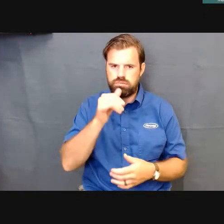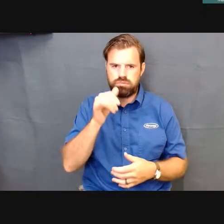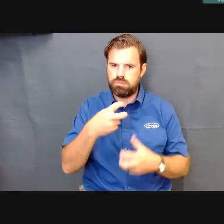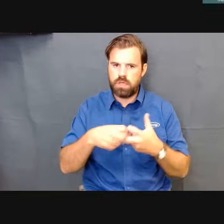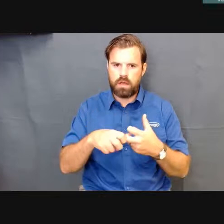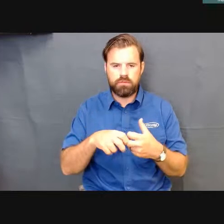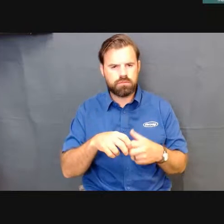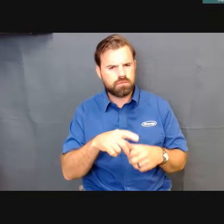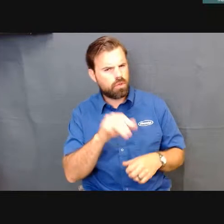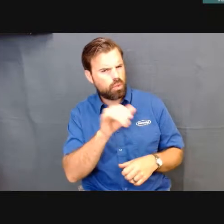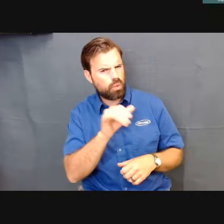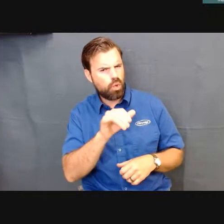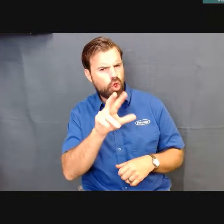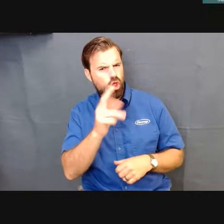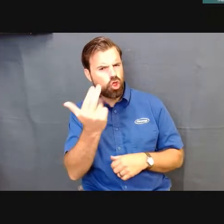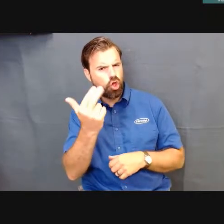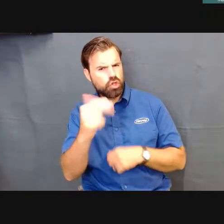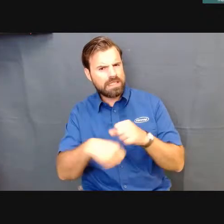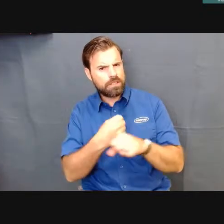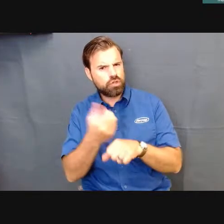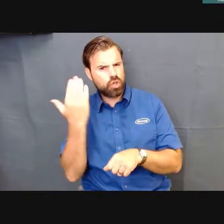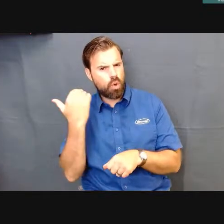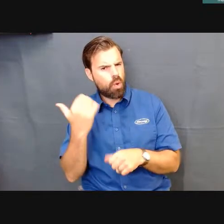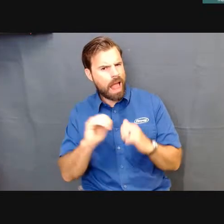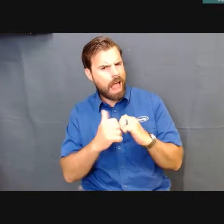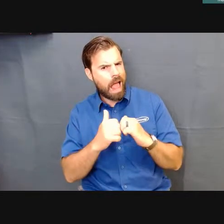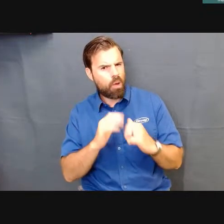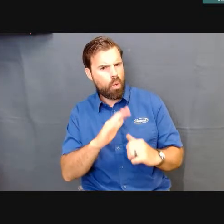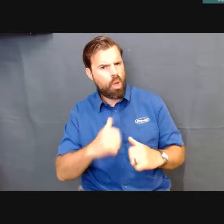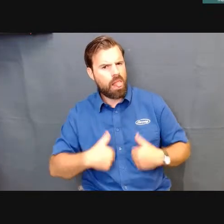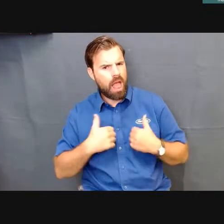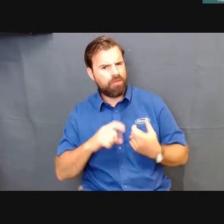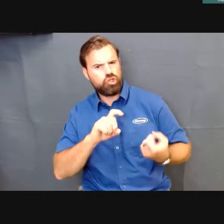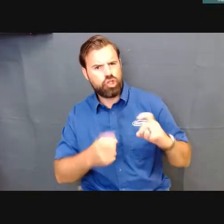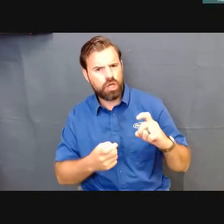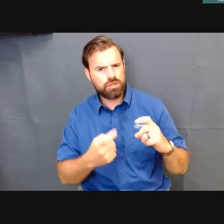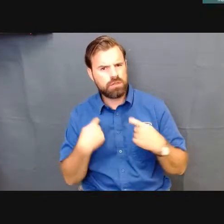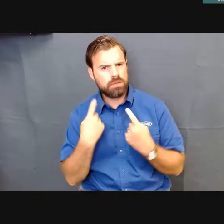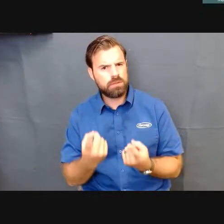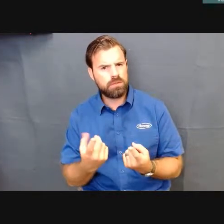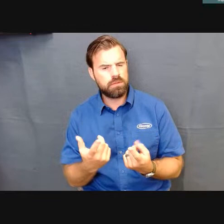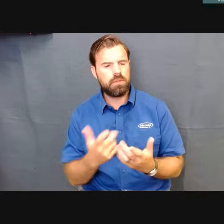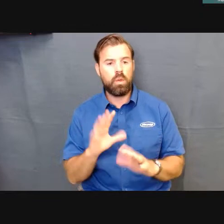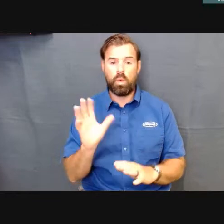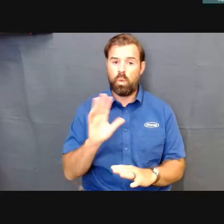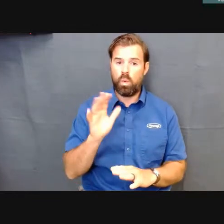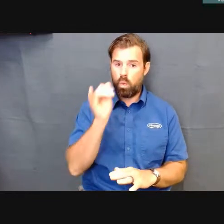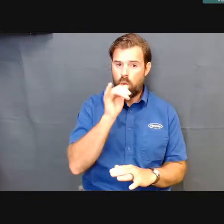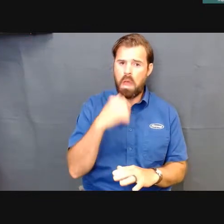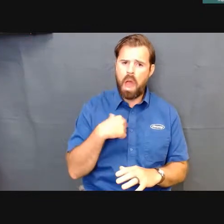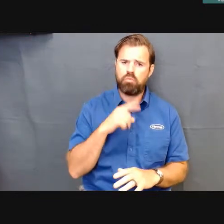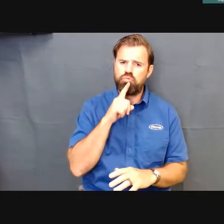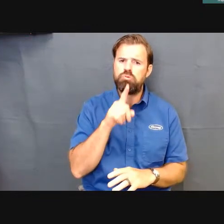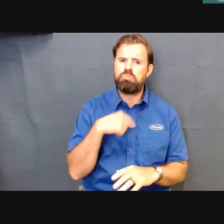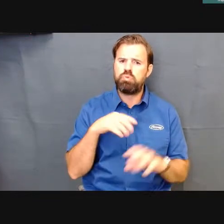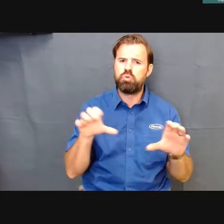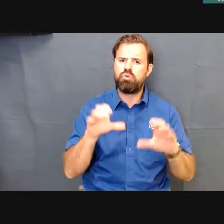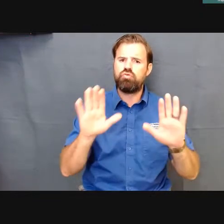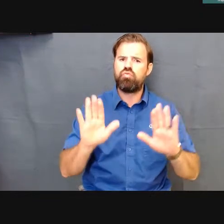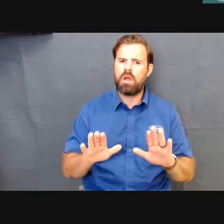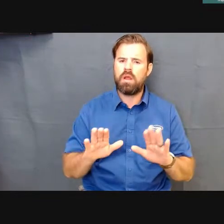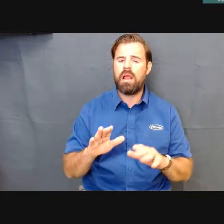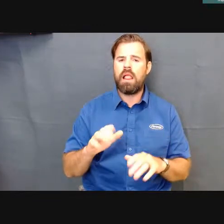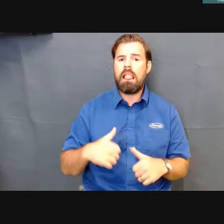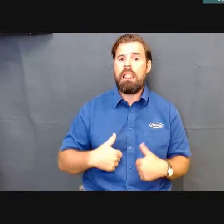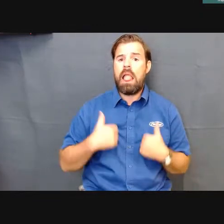been 13 years since it happened. How have you been doing and how has life changed? Well, I've been doing great.